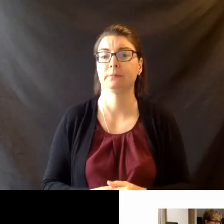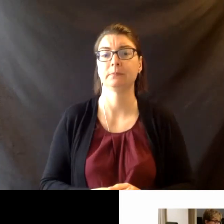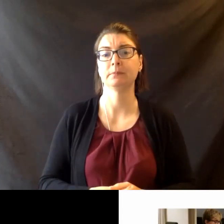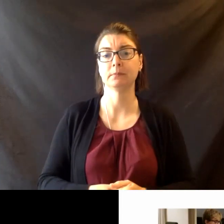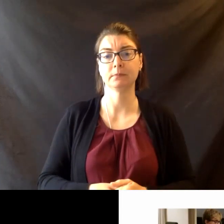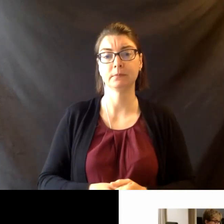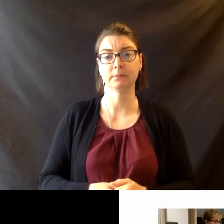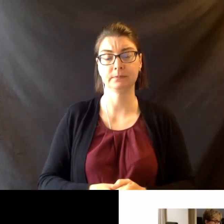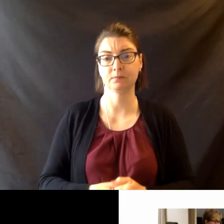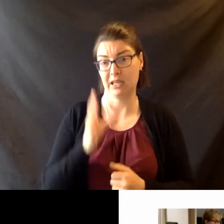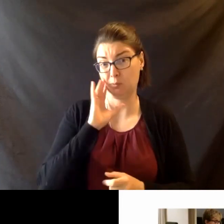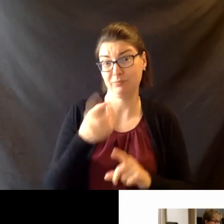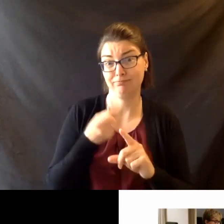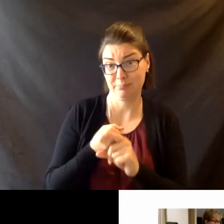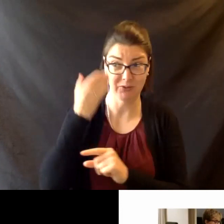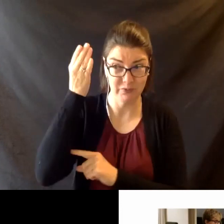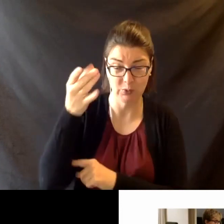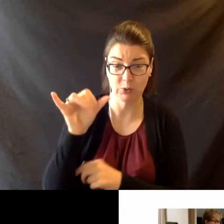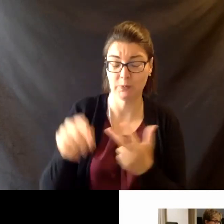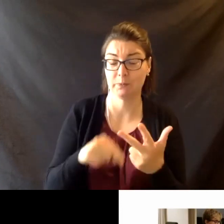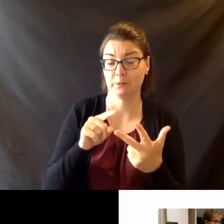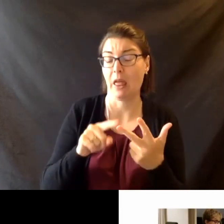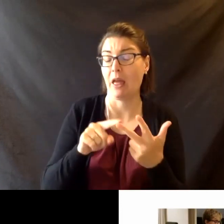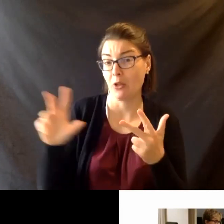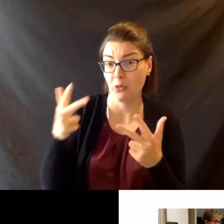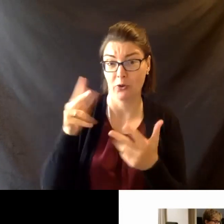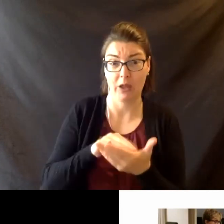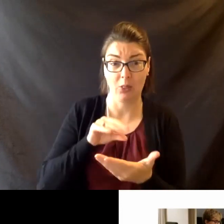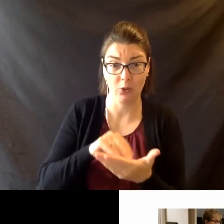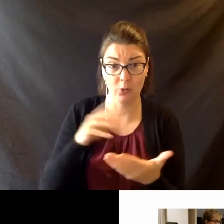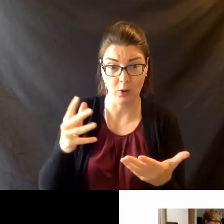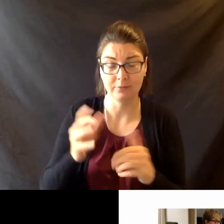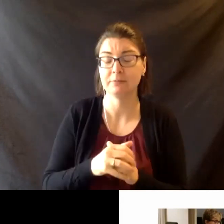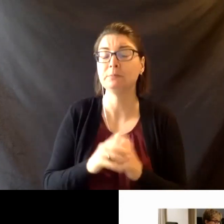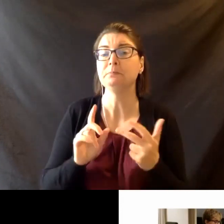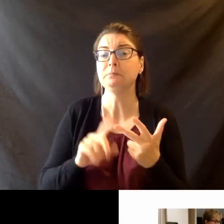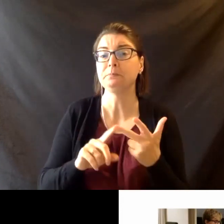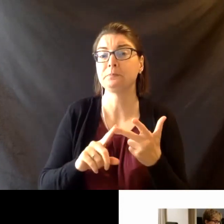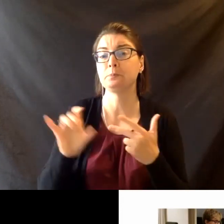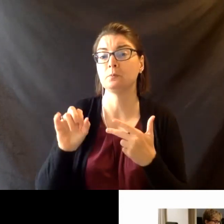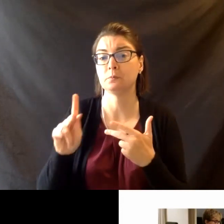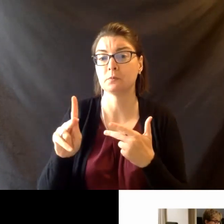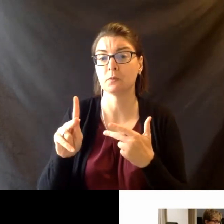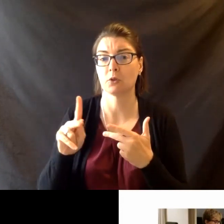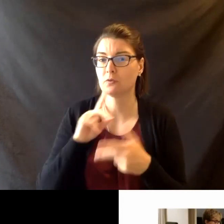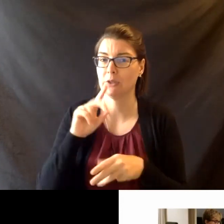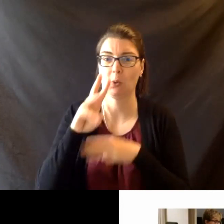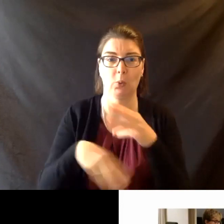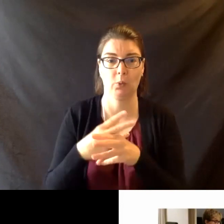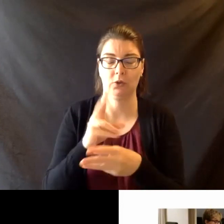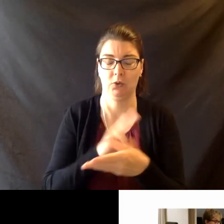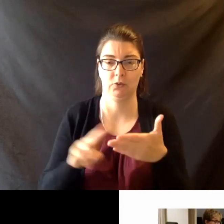It will be formative in the years to come as well. The final lesson is that York is the world in a university.